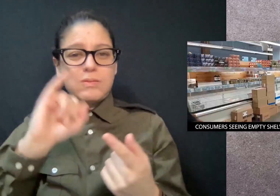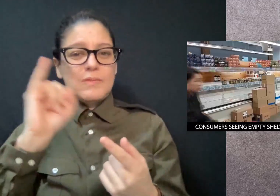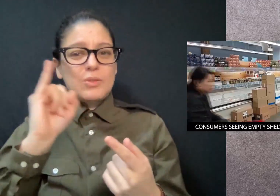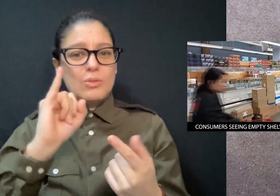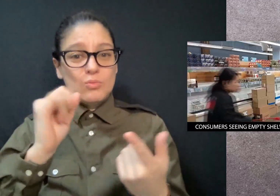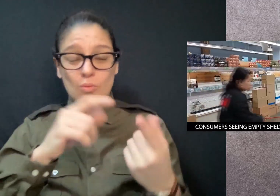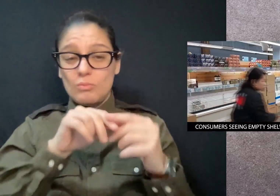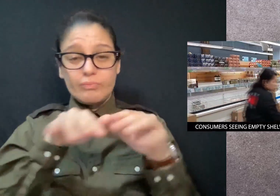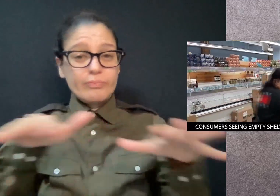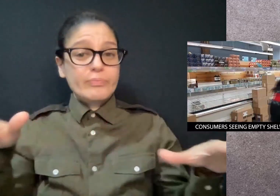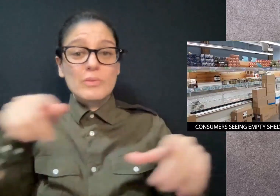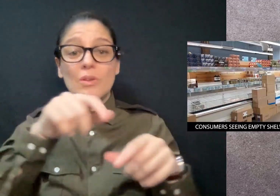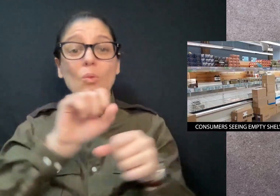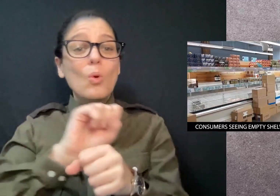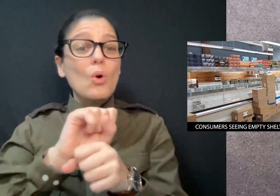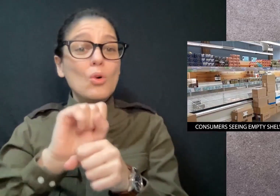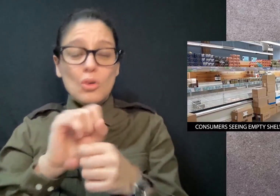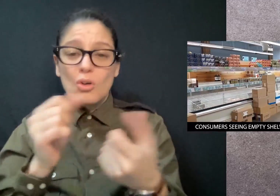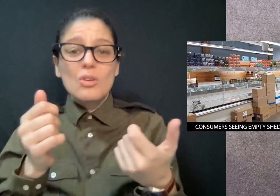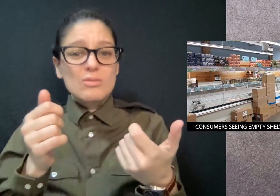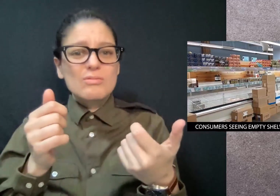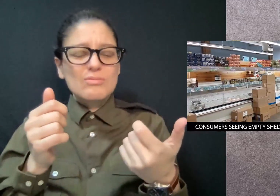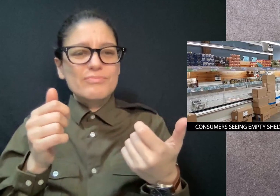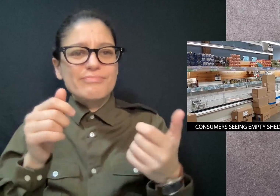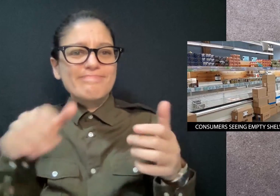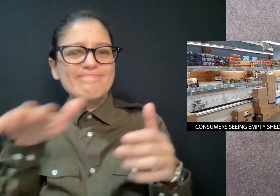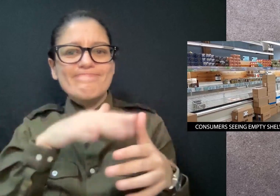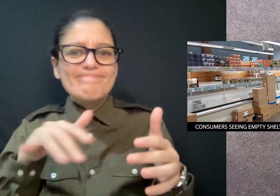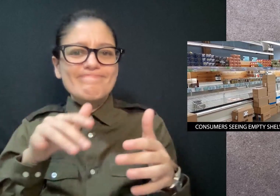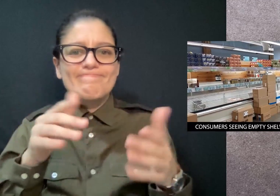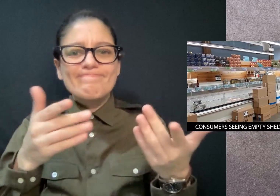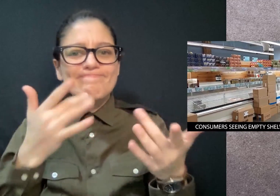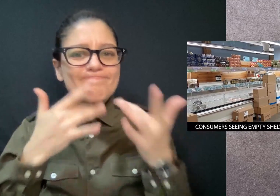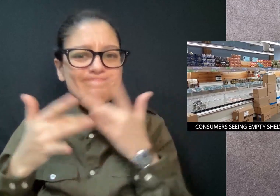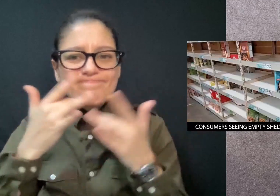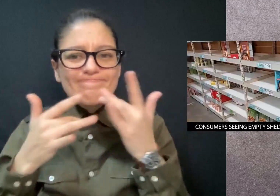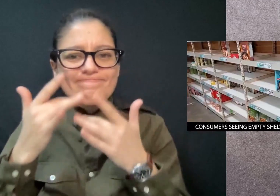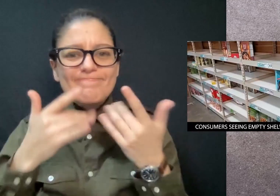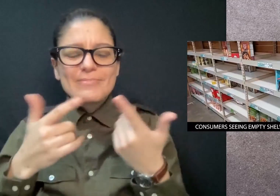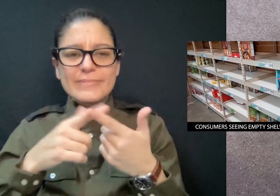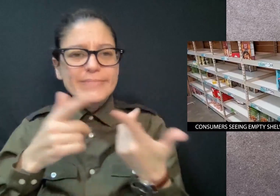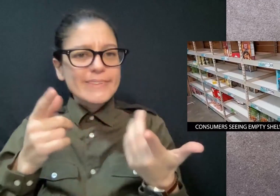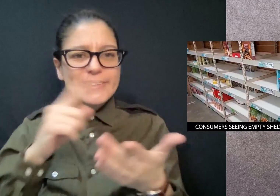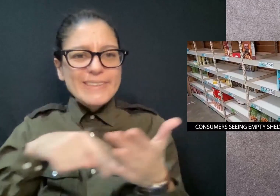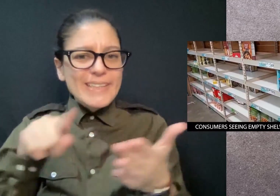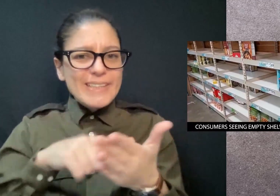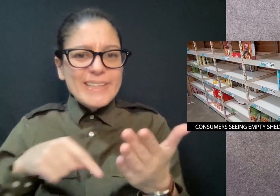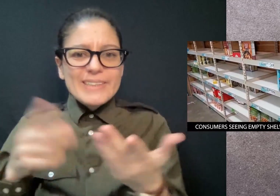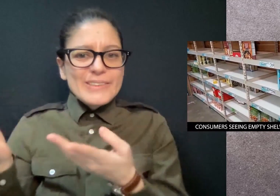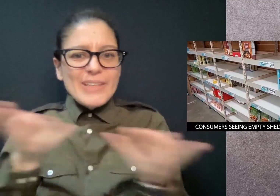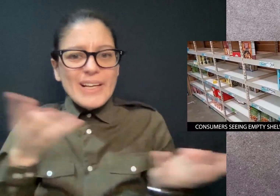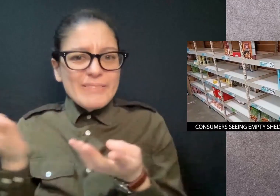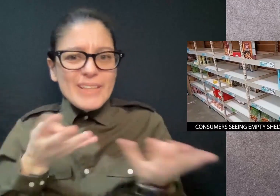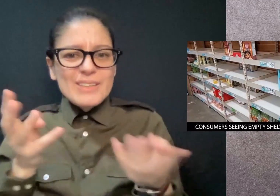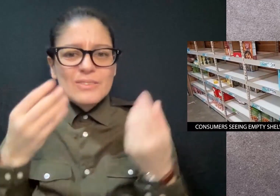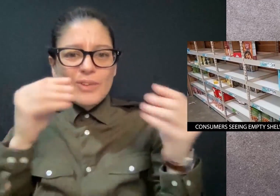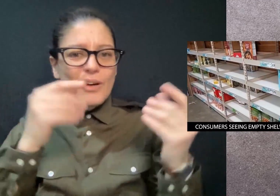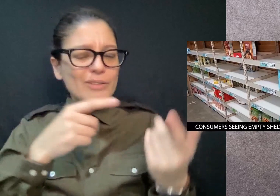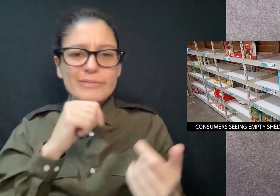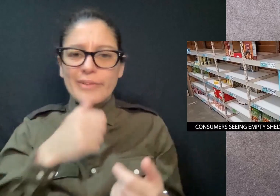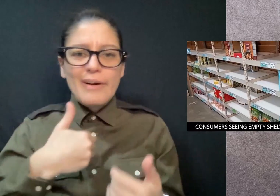Authorities in Memphis say they have arrested 23-year-old Justin Johnson in connection to the fatal